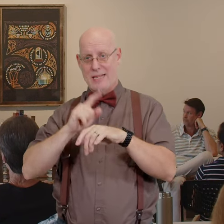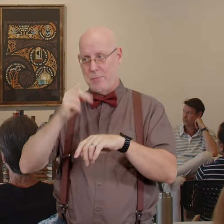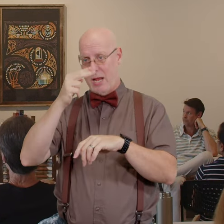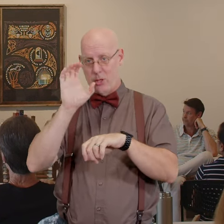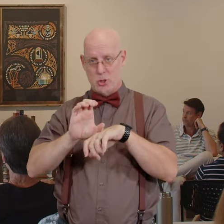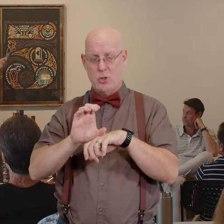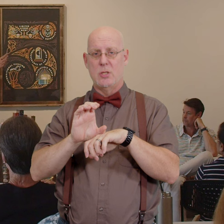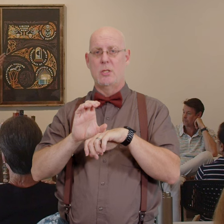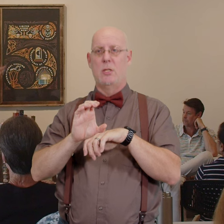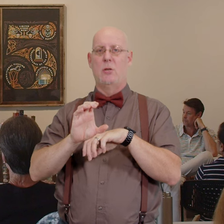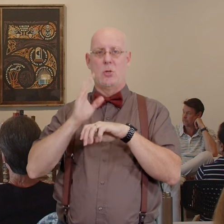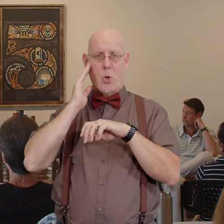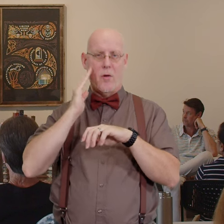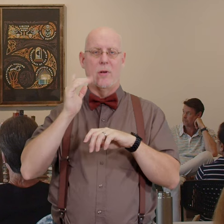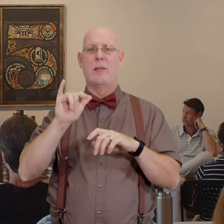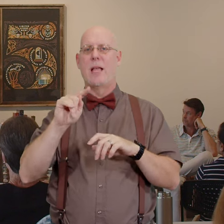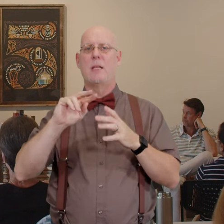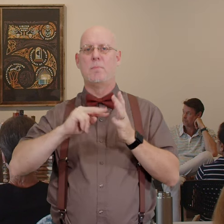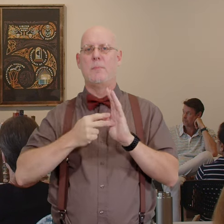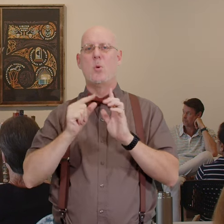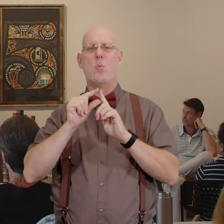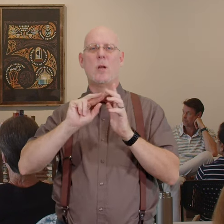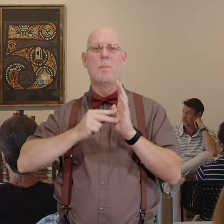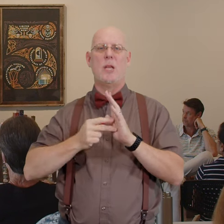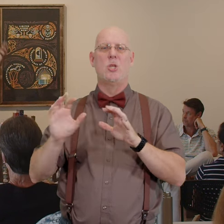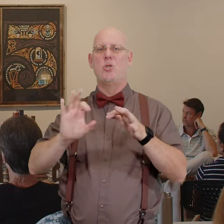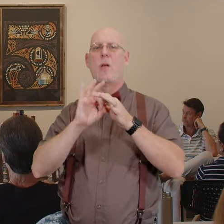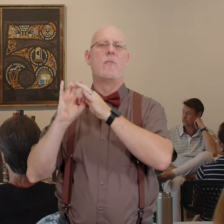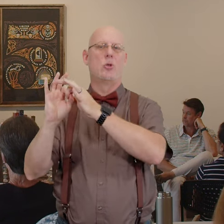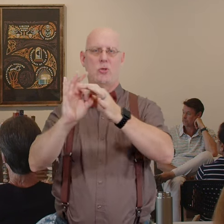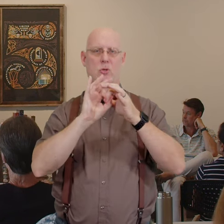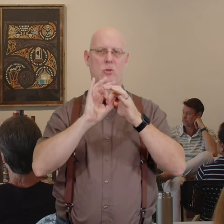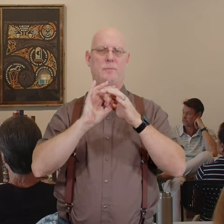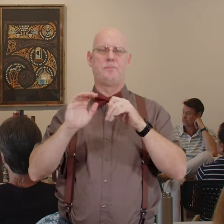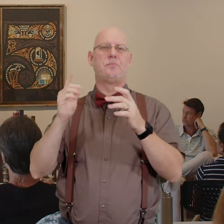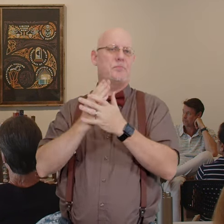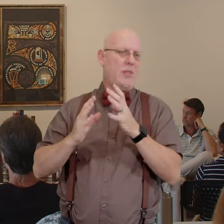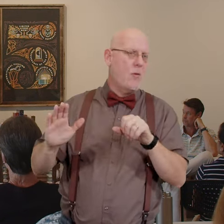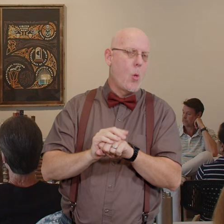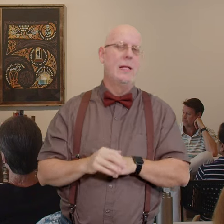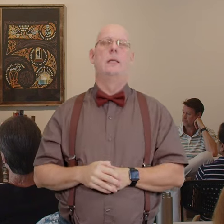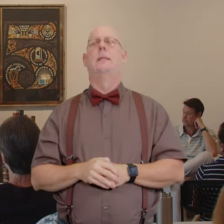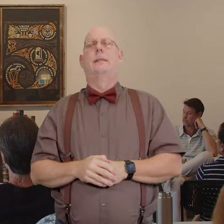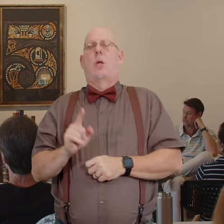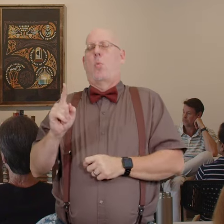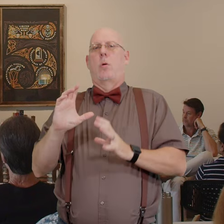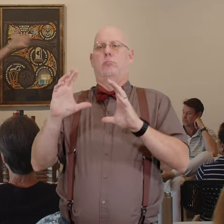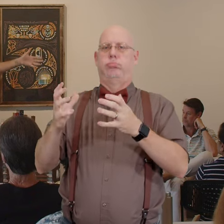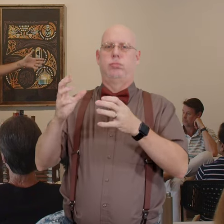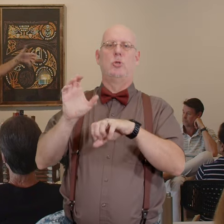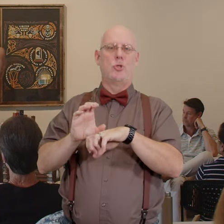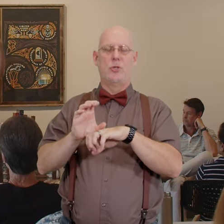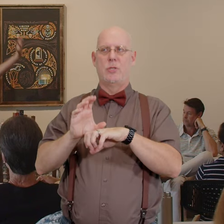Catholic Church. Catholic, as we know from Latin, meaning universal, part of the whole. And so it's just